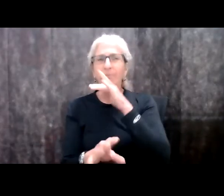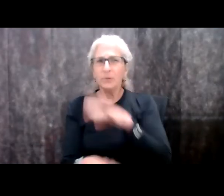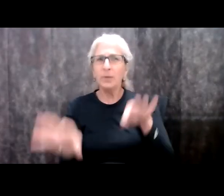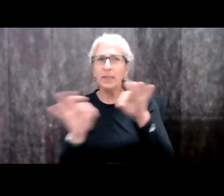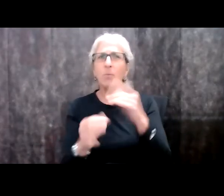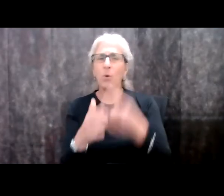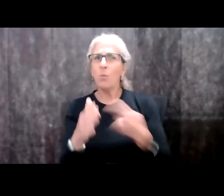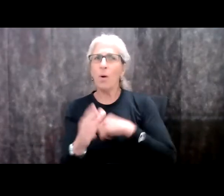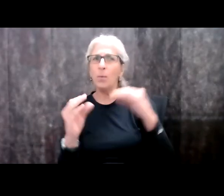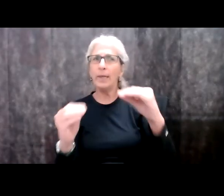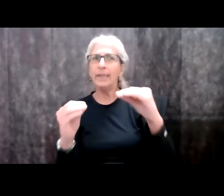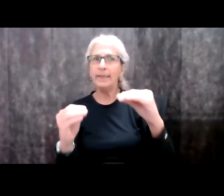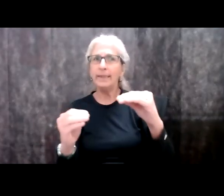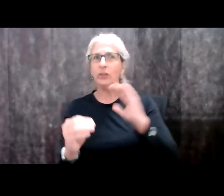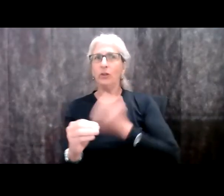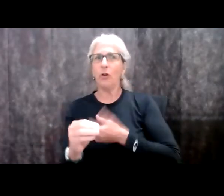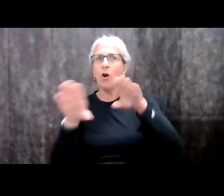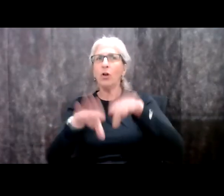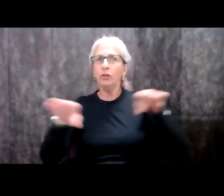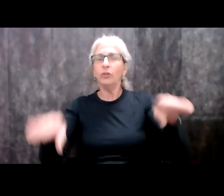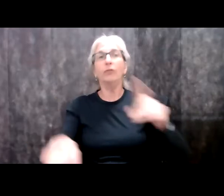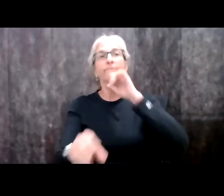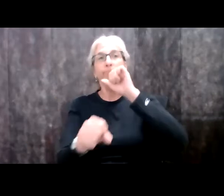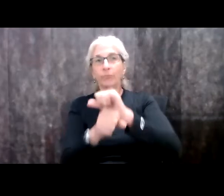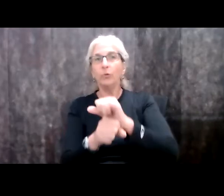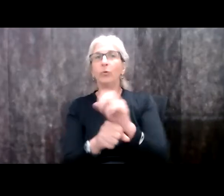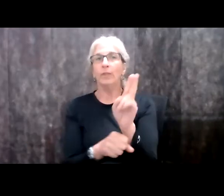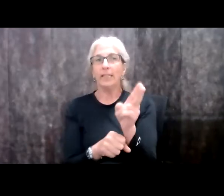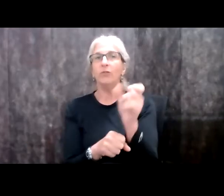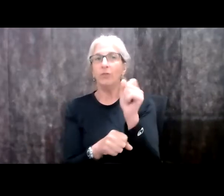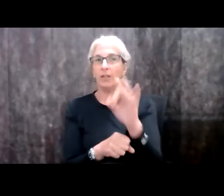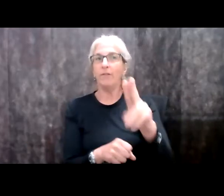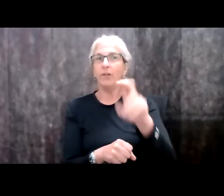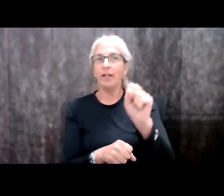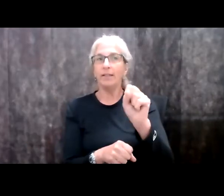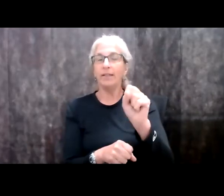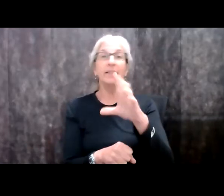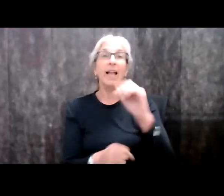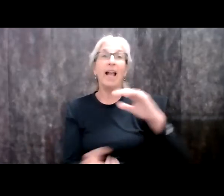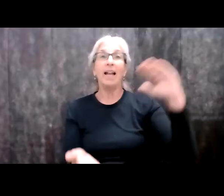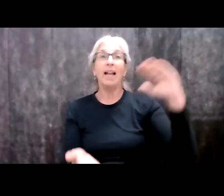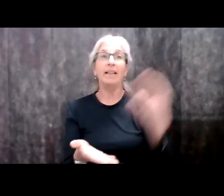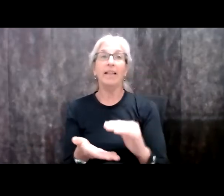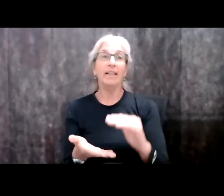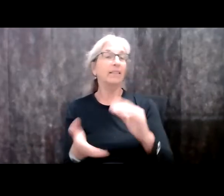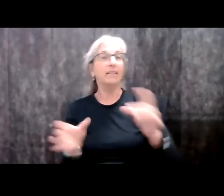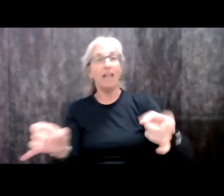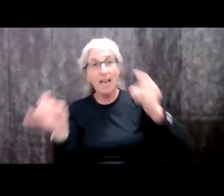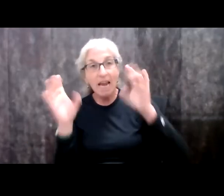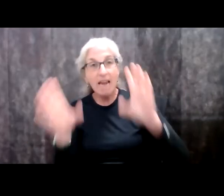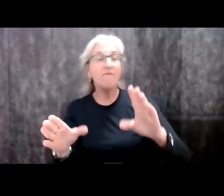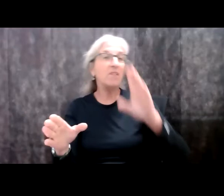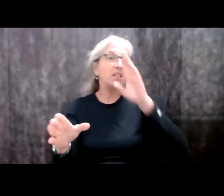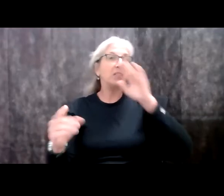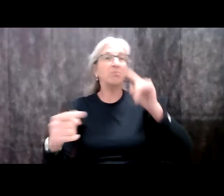a true history of the United States and a less divisive and hateful history of our great nation. At the same time, especially